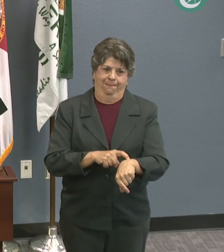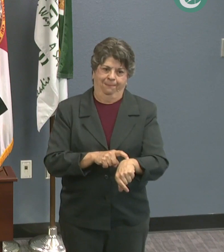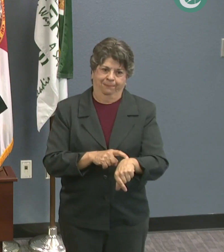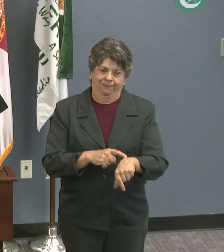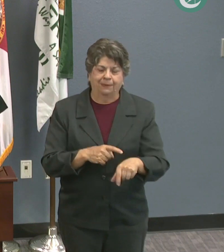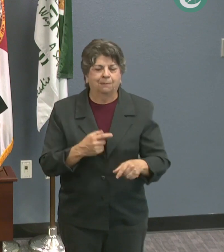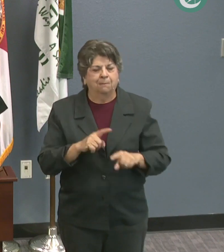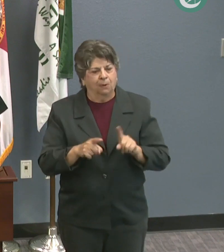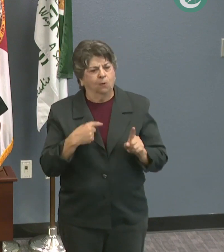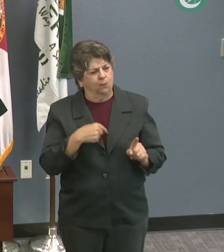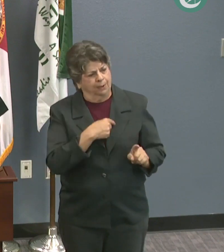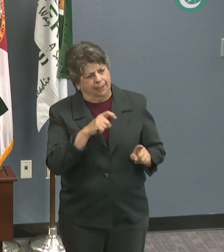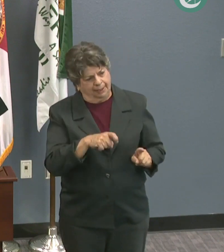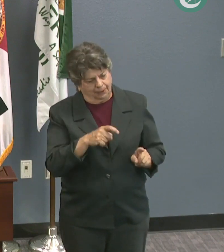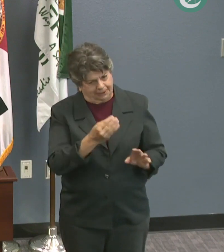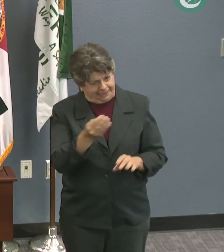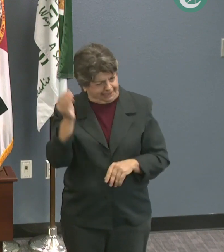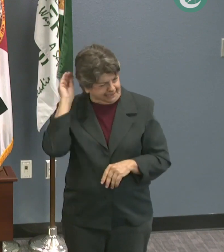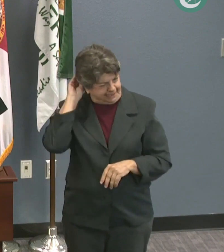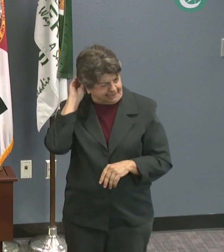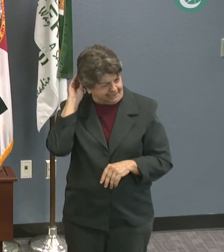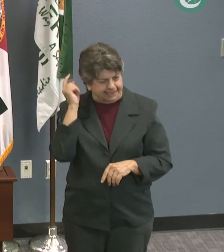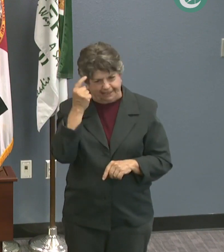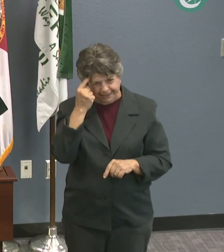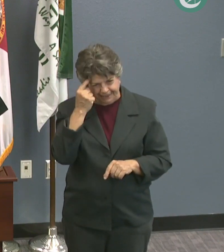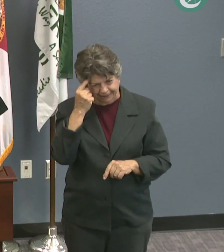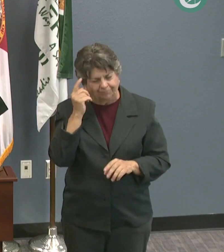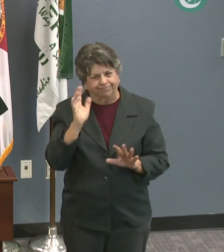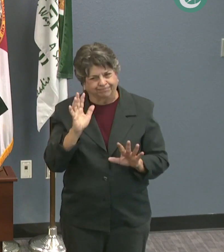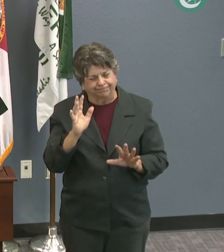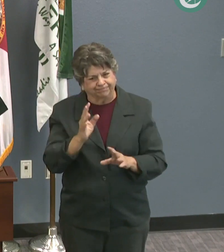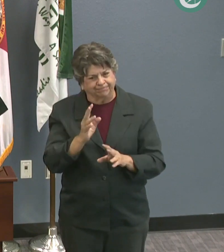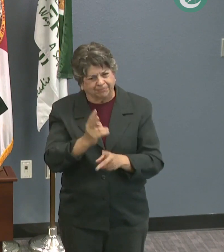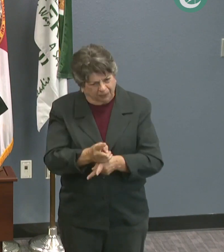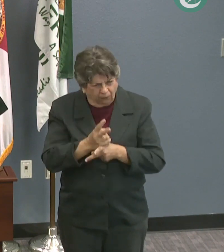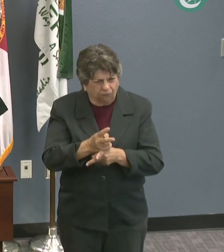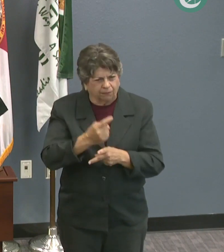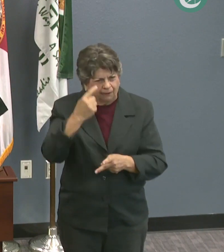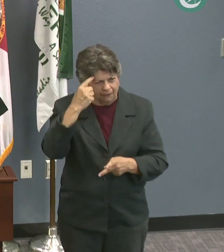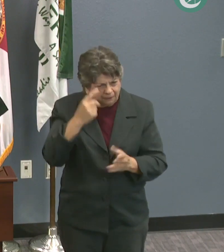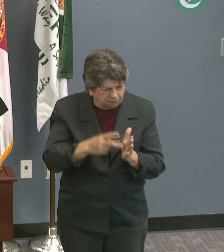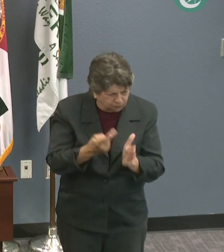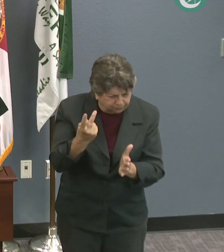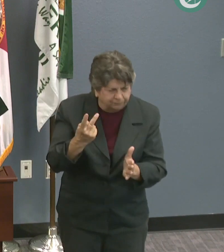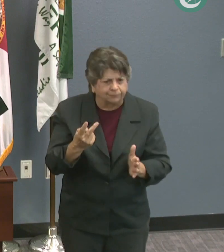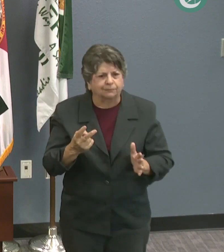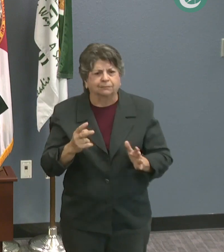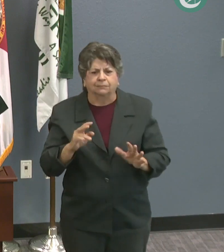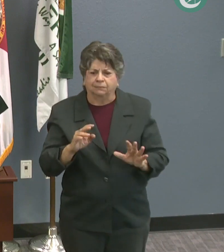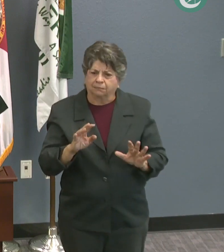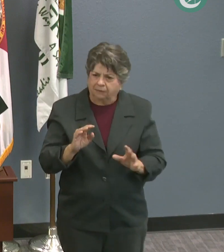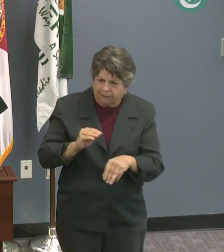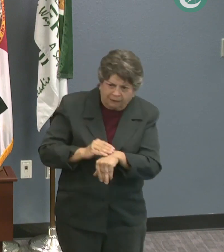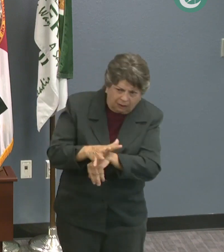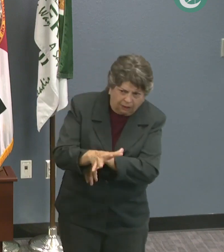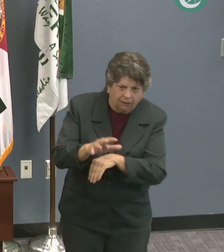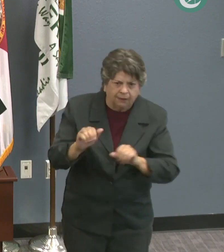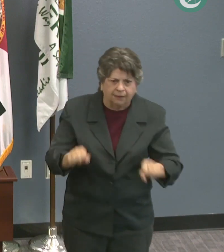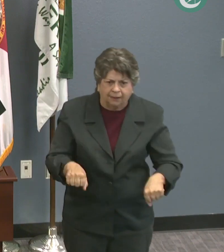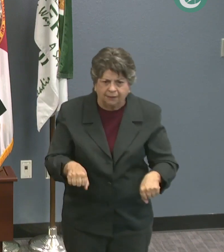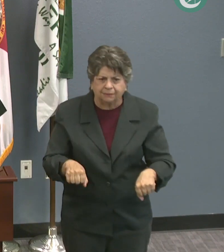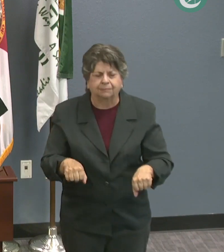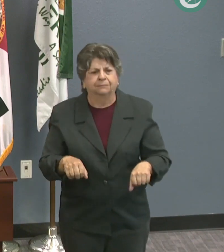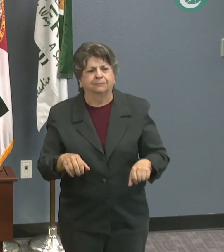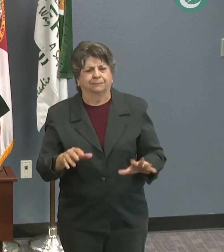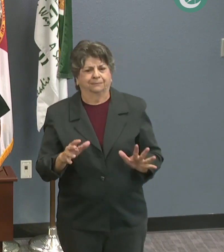and respectful of the business community and the effect and impact that this could have on those businesses. So it's definitely trying to strike a balance. We're